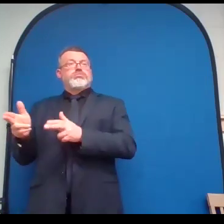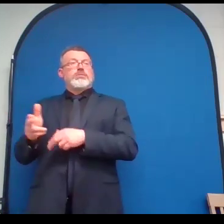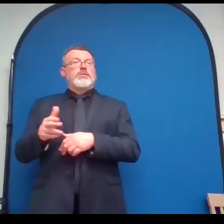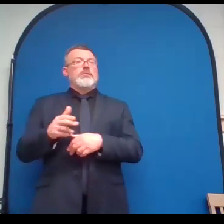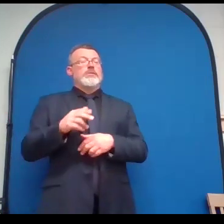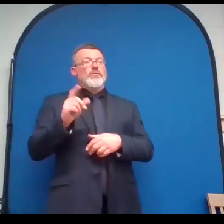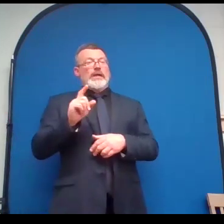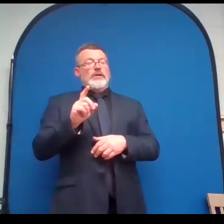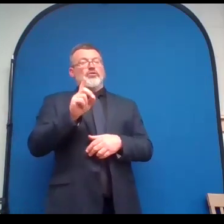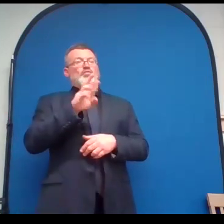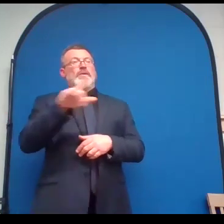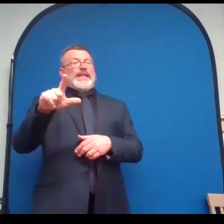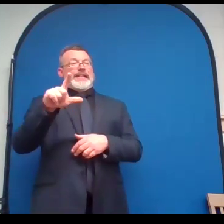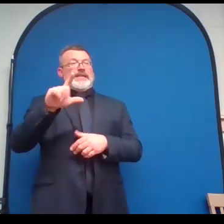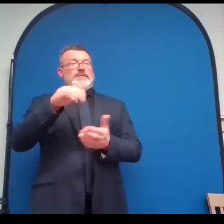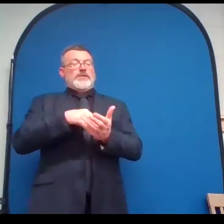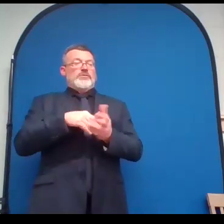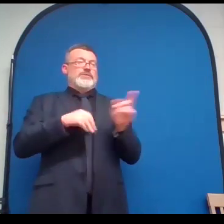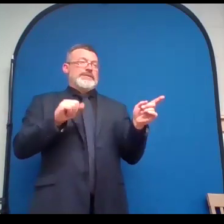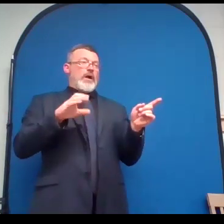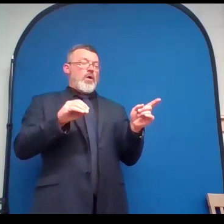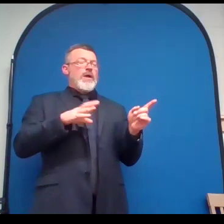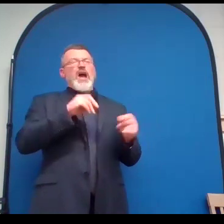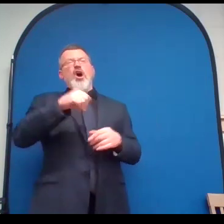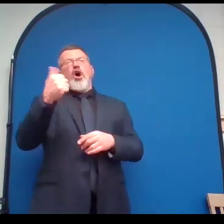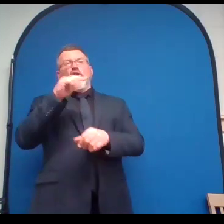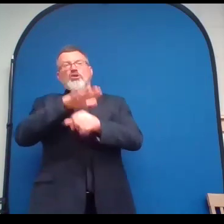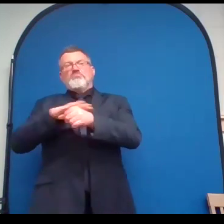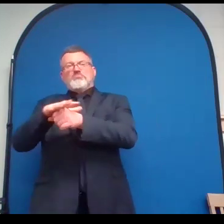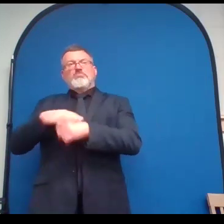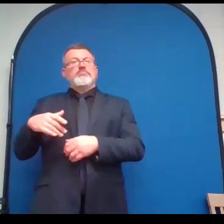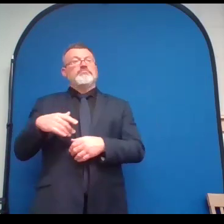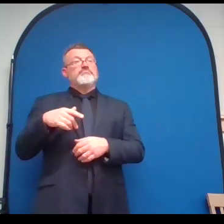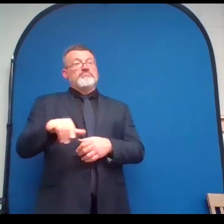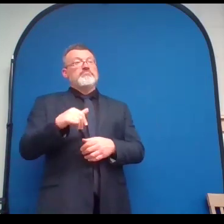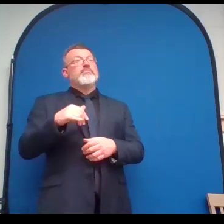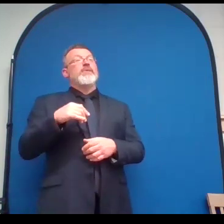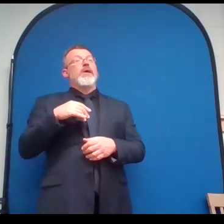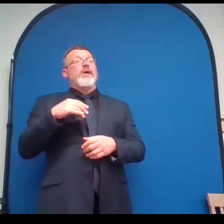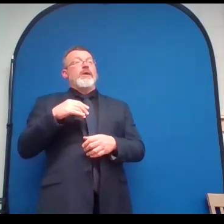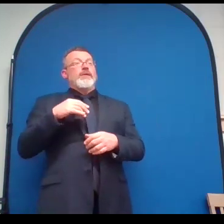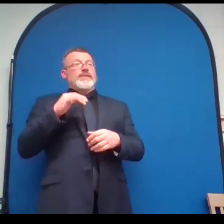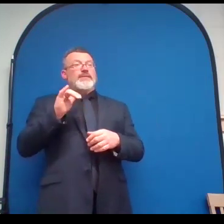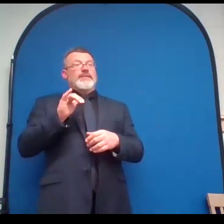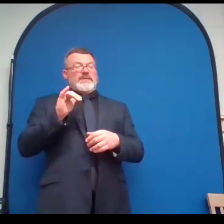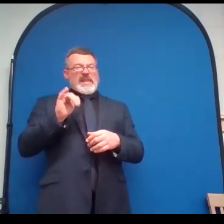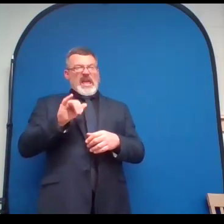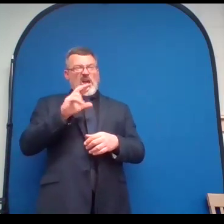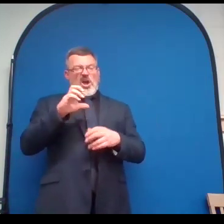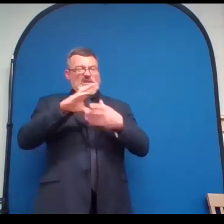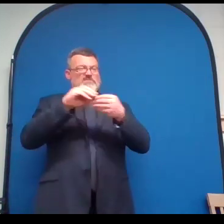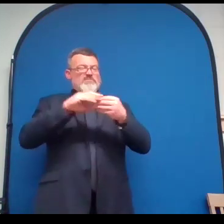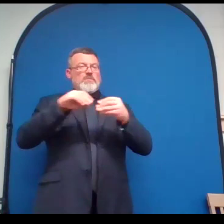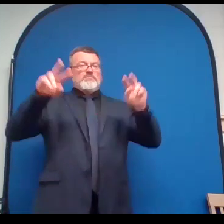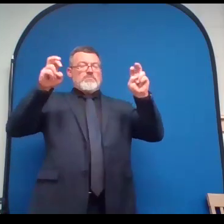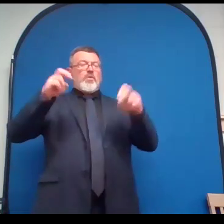He also said he was going to get them, in quotes. Since the commander and I are the ones who had him committed,